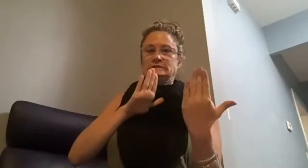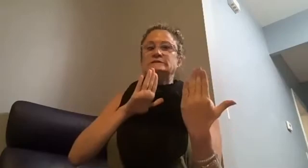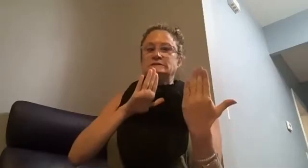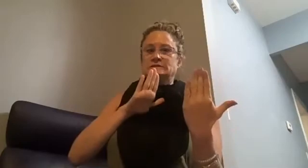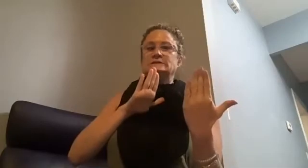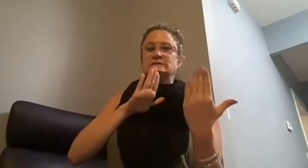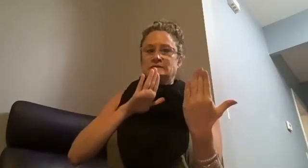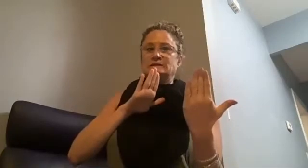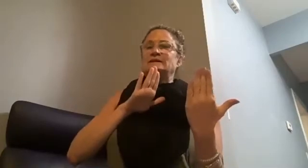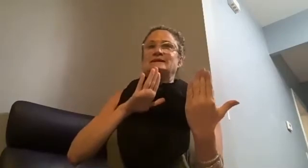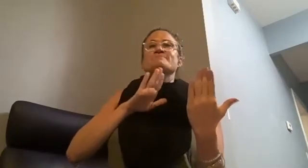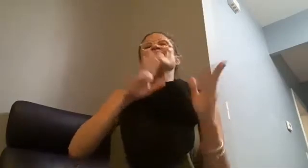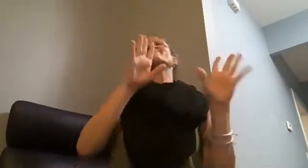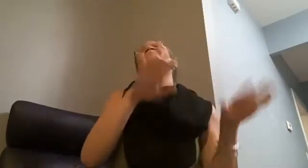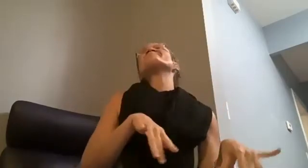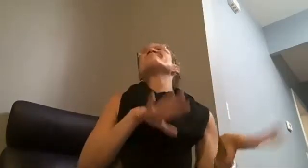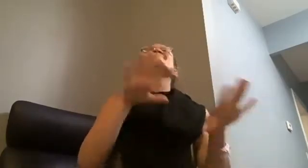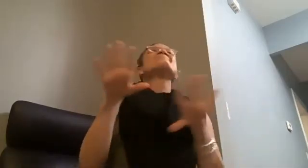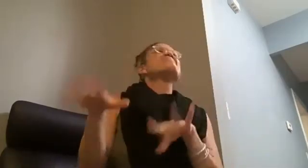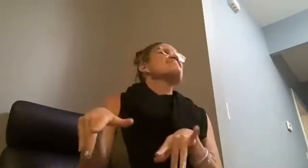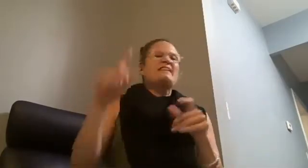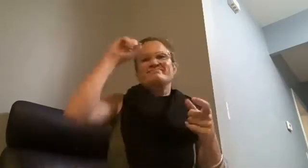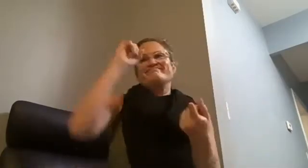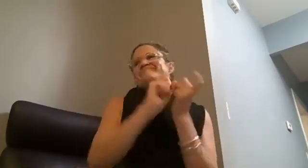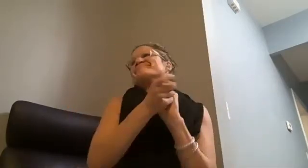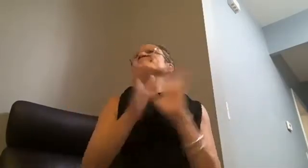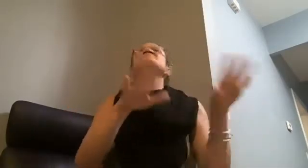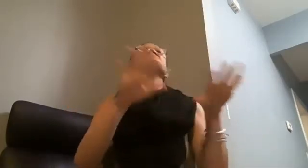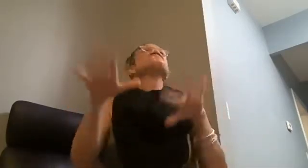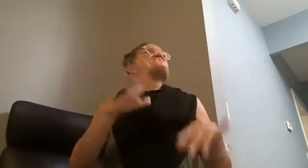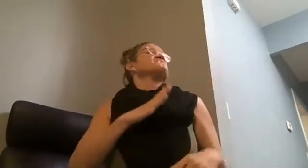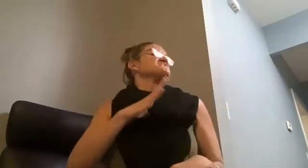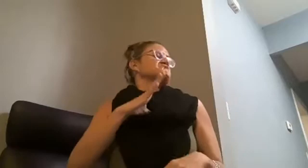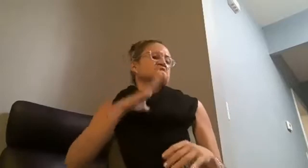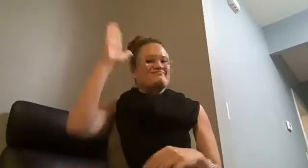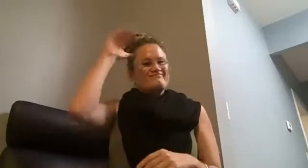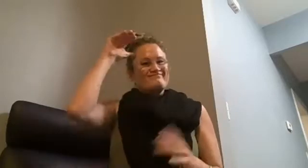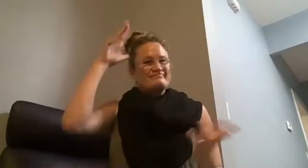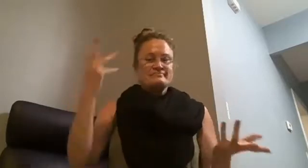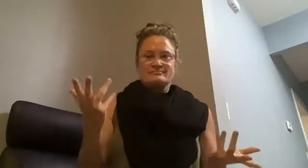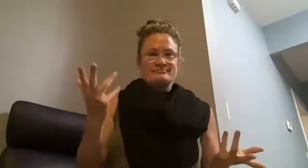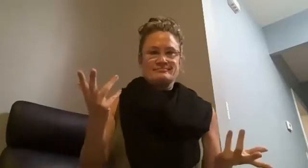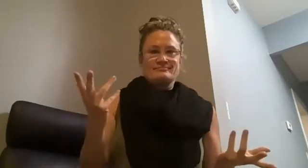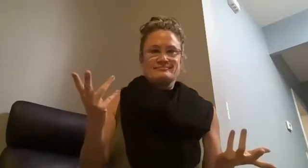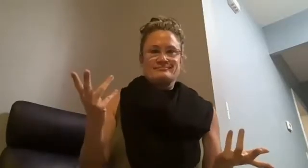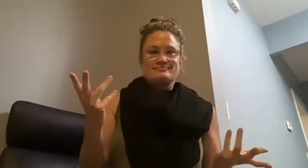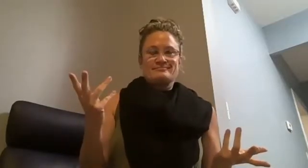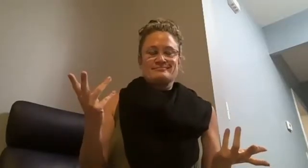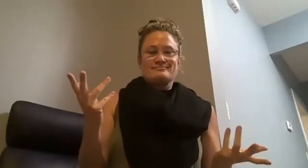a place where we were incapable of changing our minds about any particular topic. And I love that about